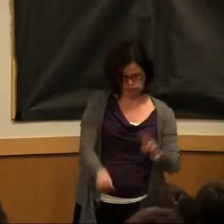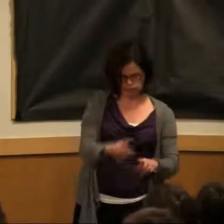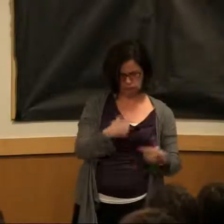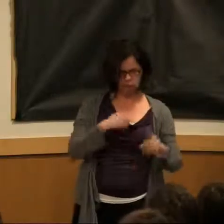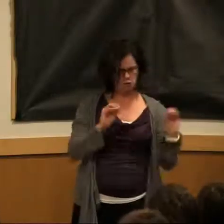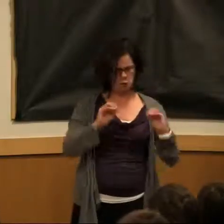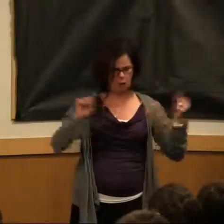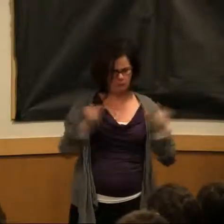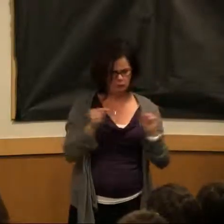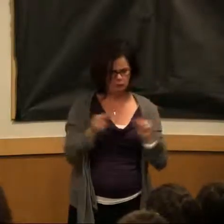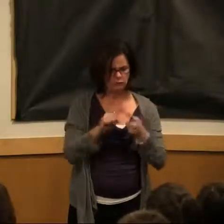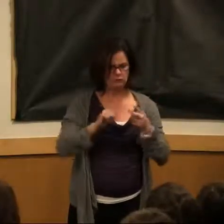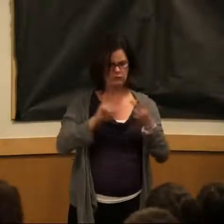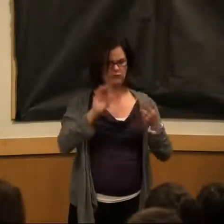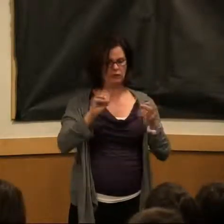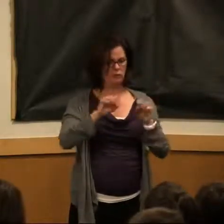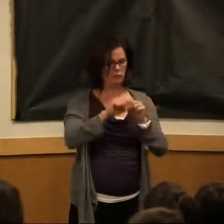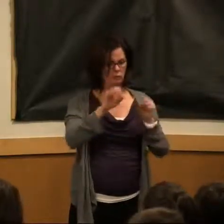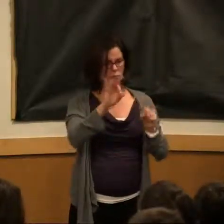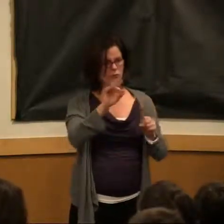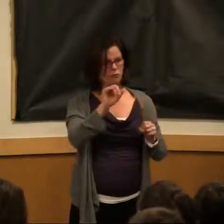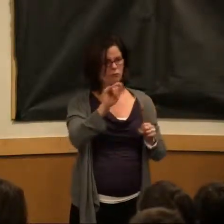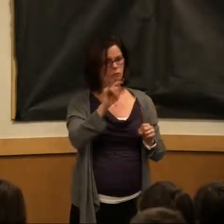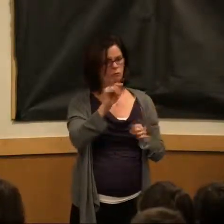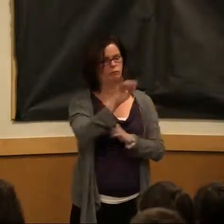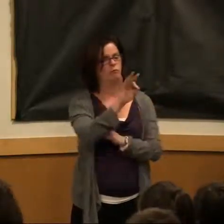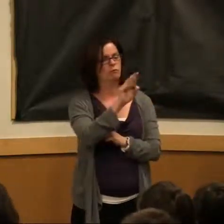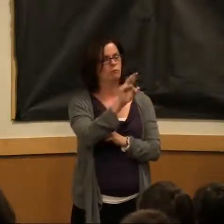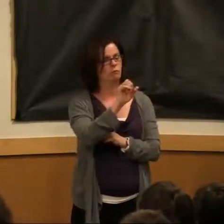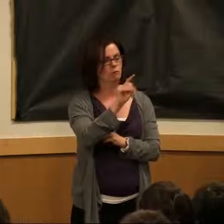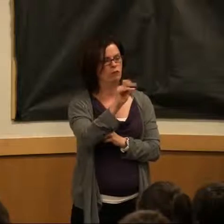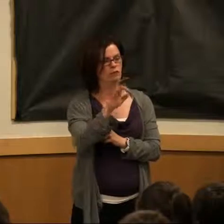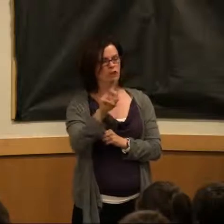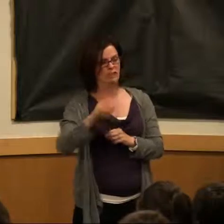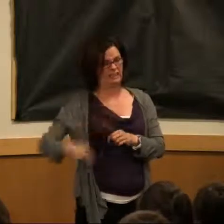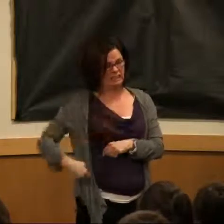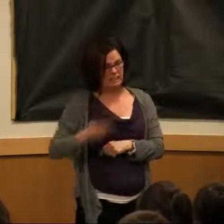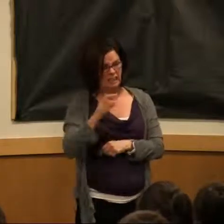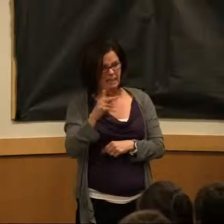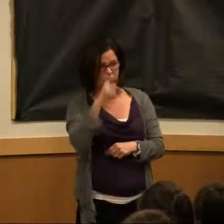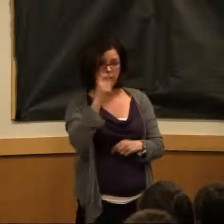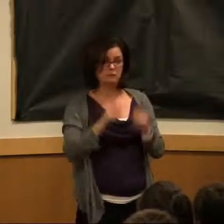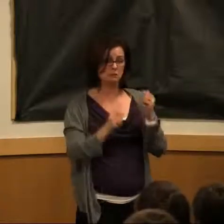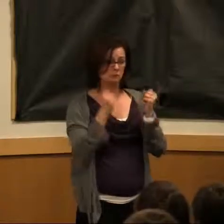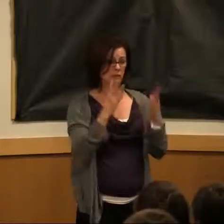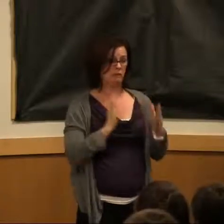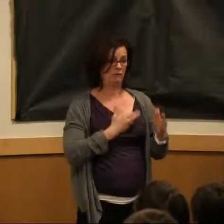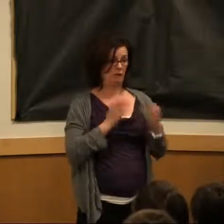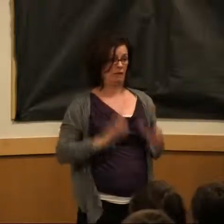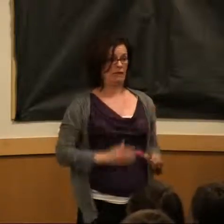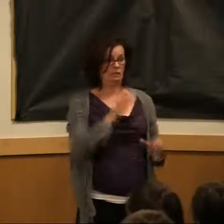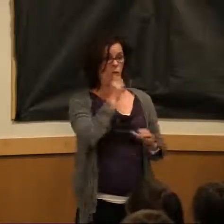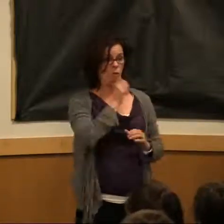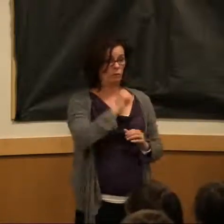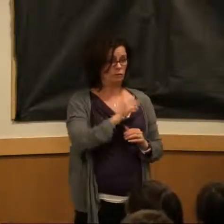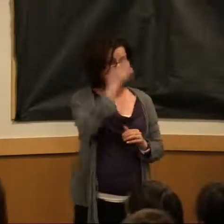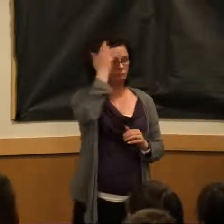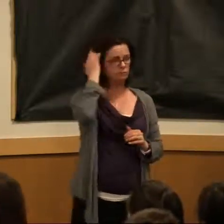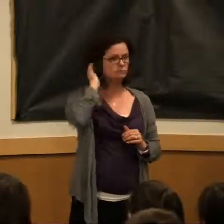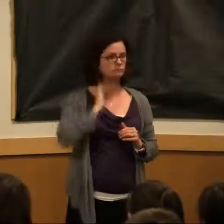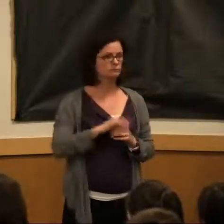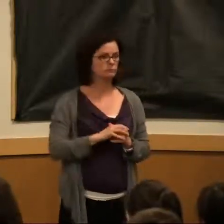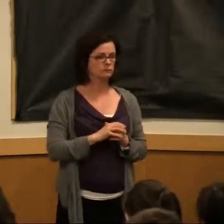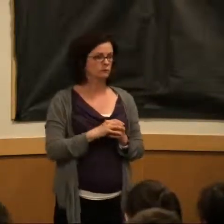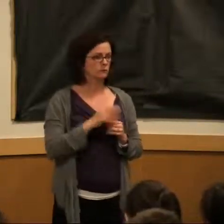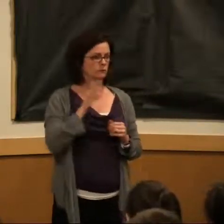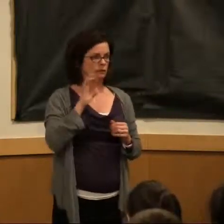there's no injuries, no fractured hips, because we do work with a lot of elderly. And they're either going to make that determination at